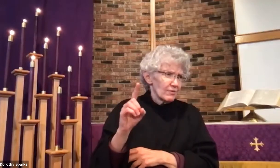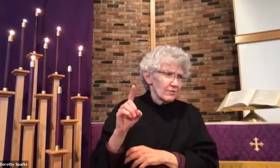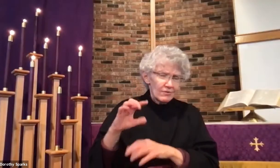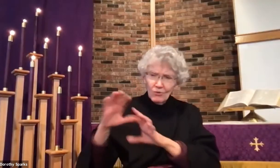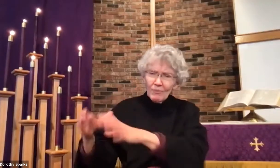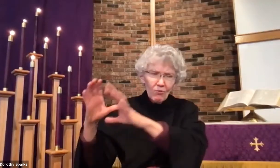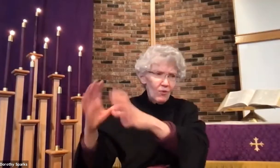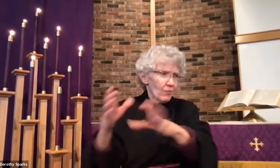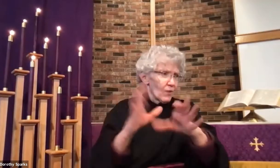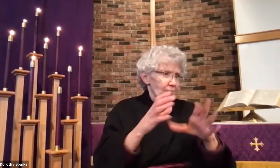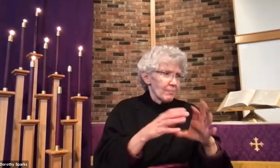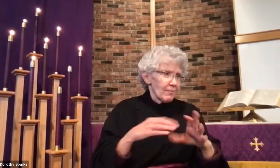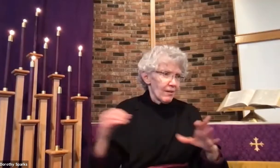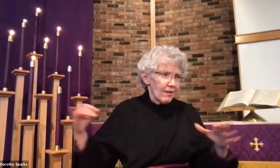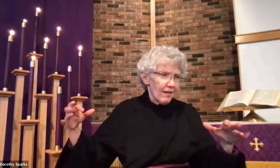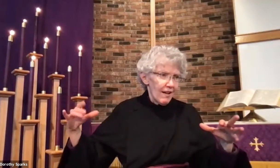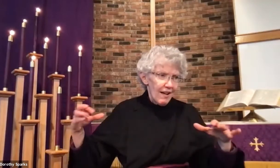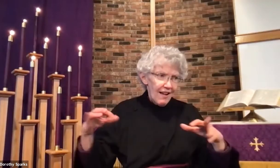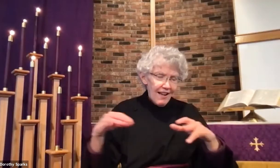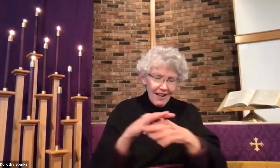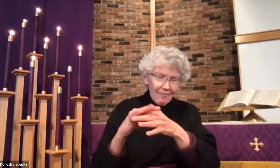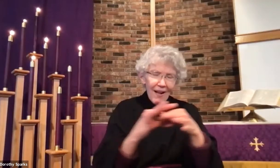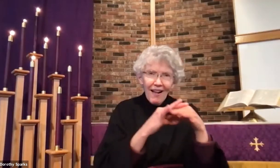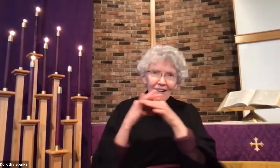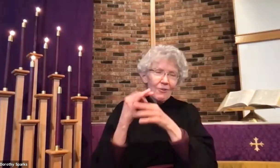This is where the tribes come,